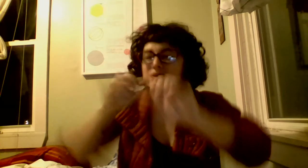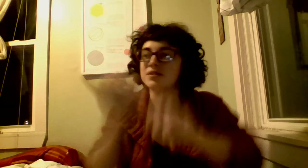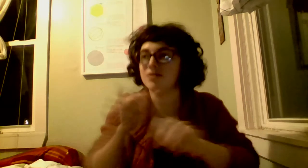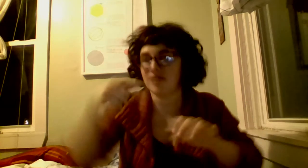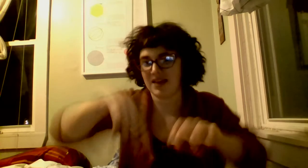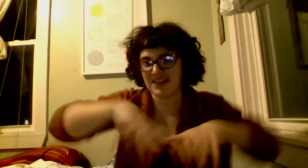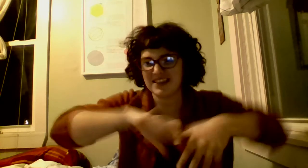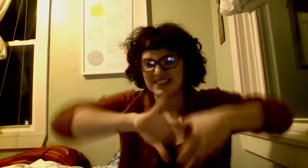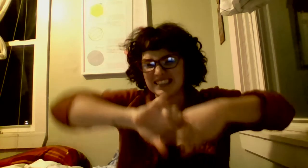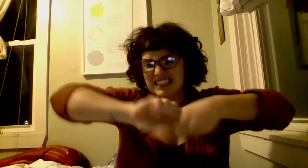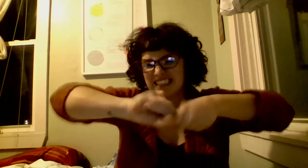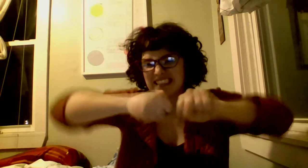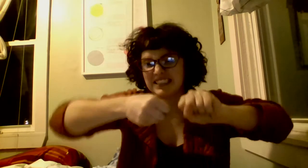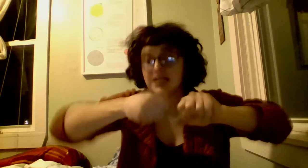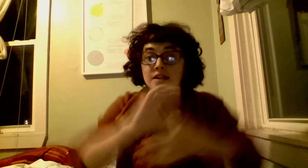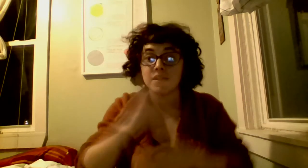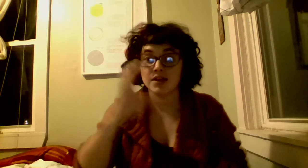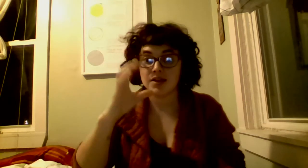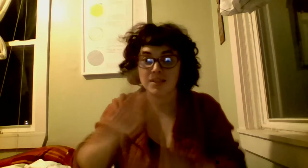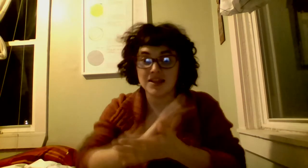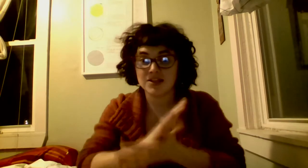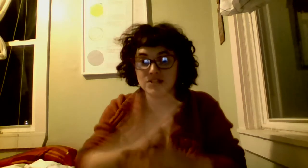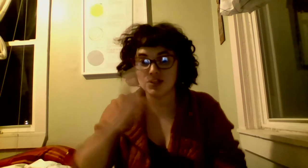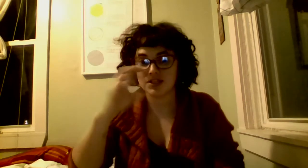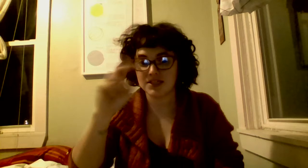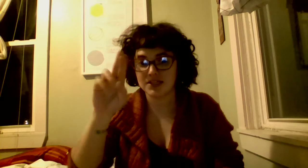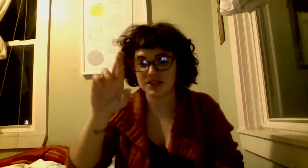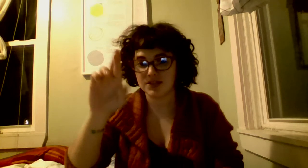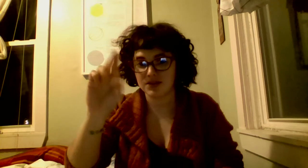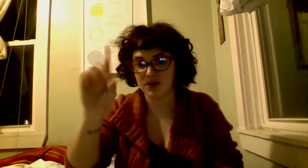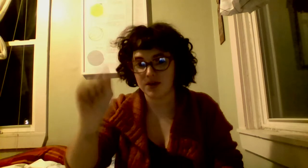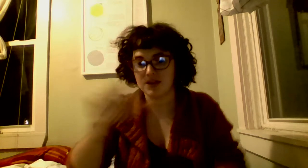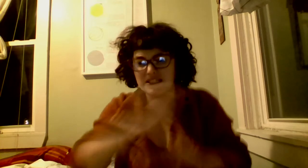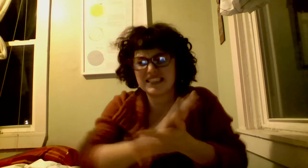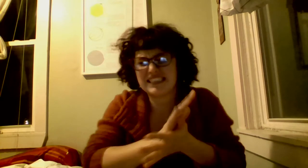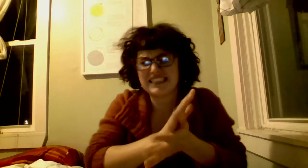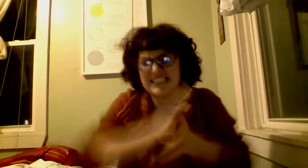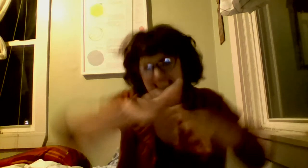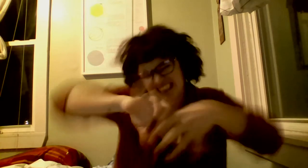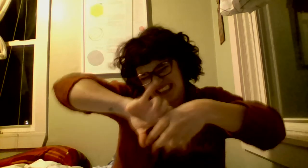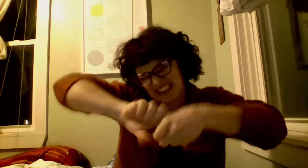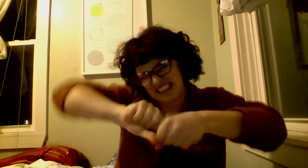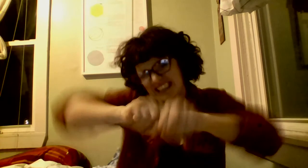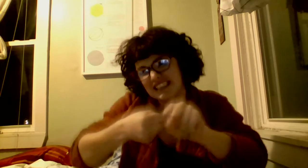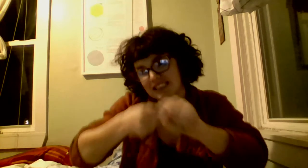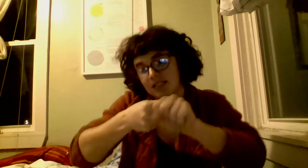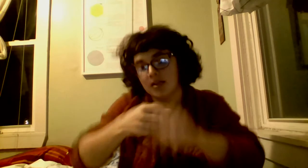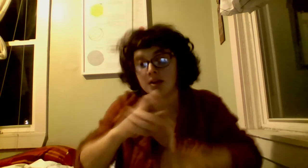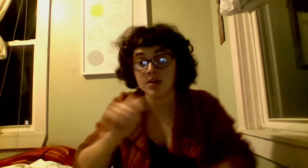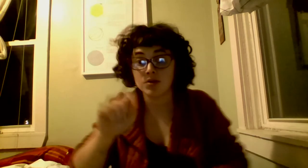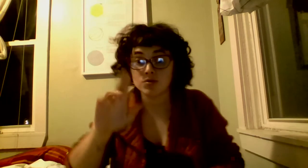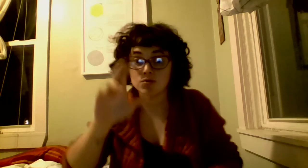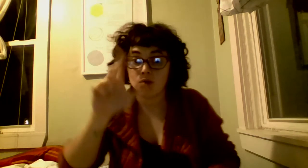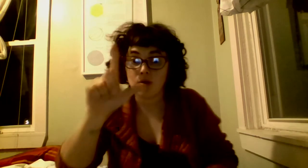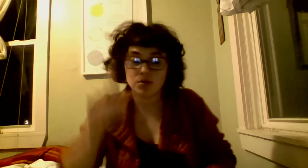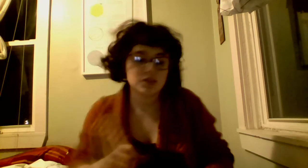I didn't know you were so strong. Oh, listen, would you spare my life if I help you cut down the trees?